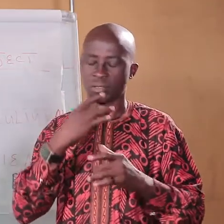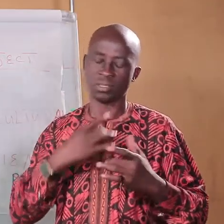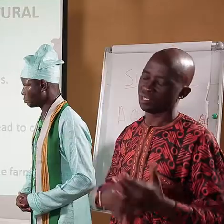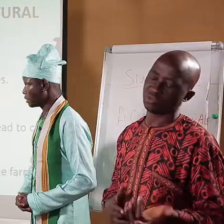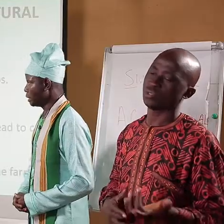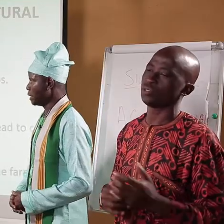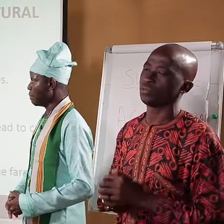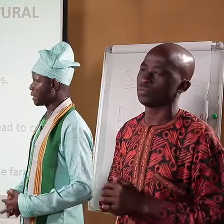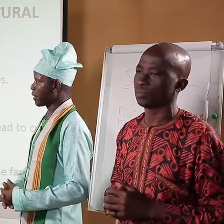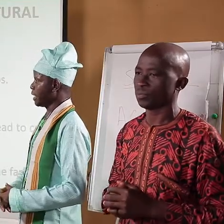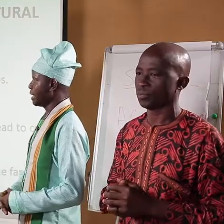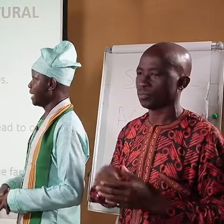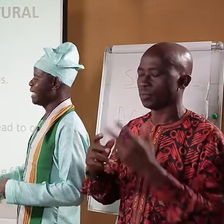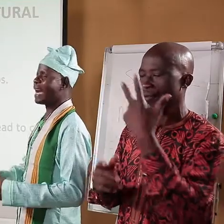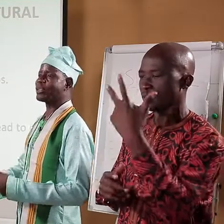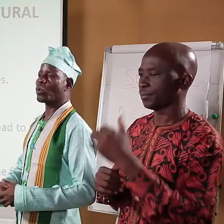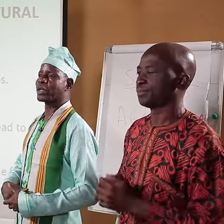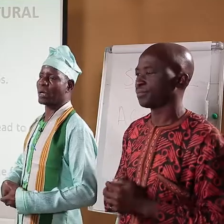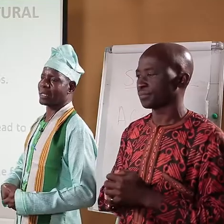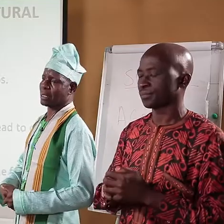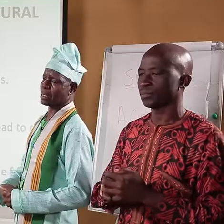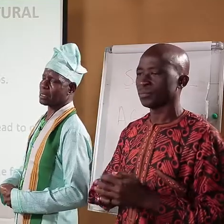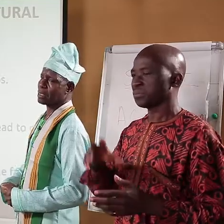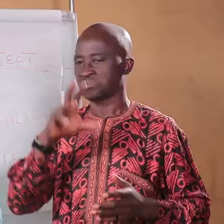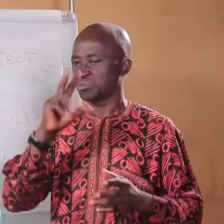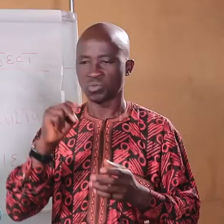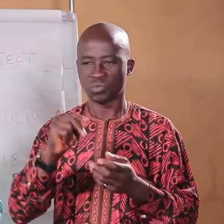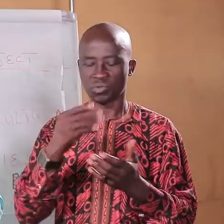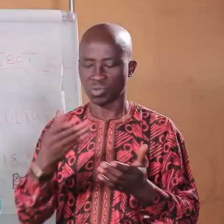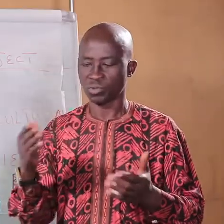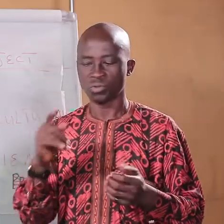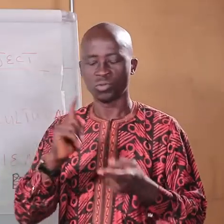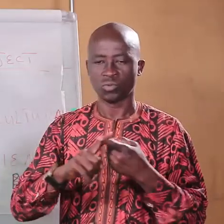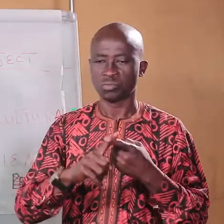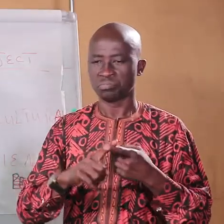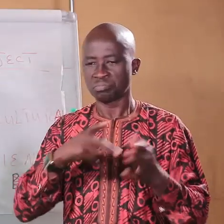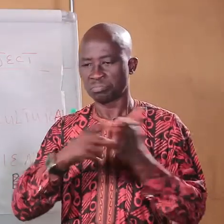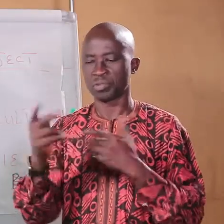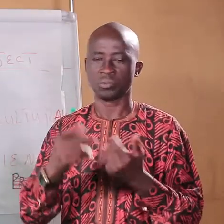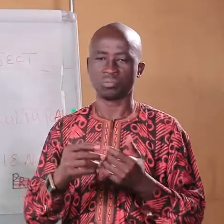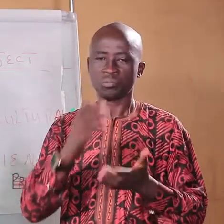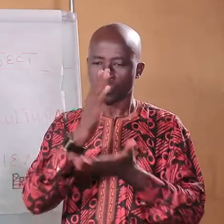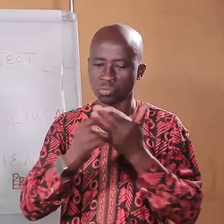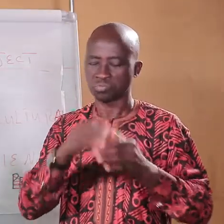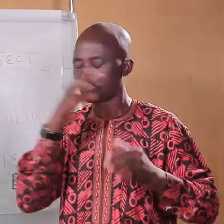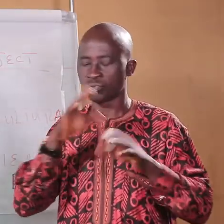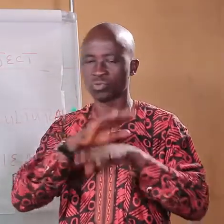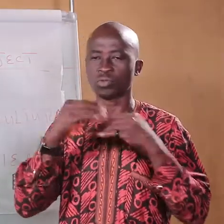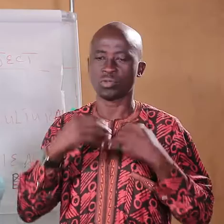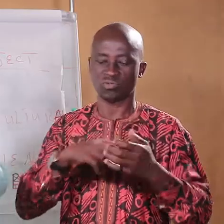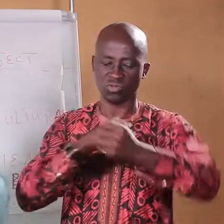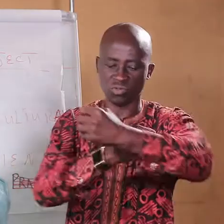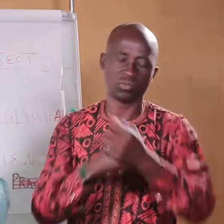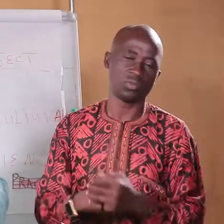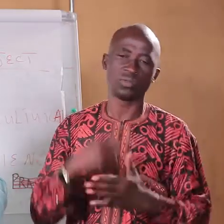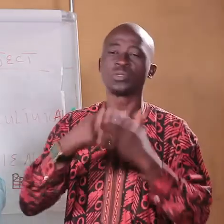discouraged. Number 3, inadequate collaterals. Some farmers don't have security. What will they give as